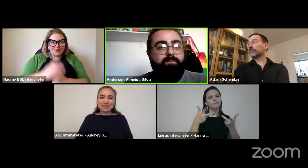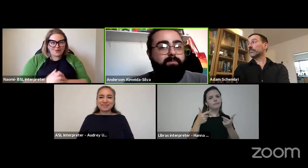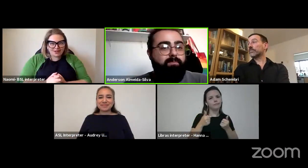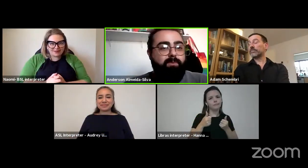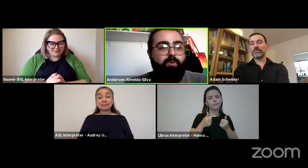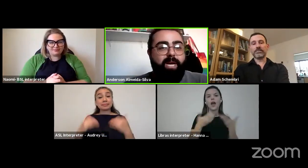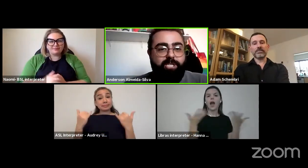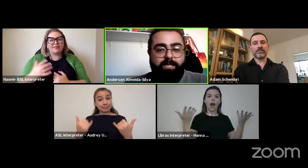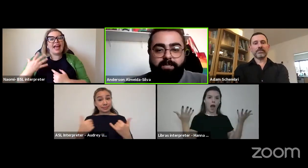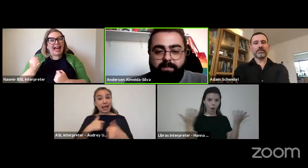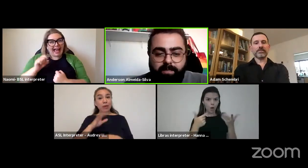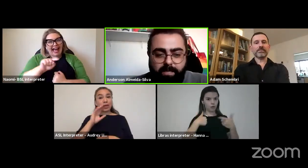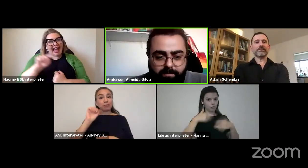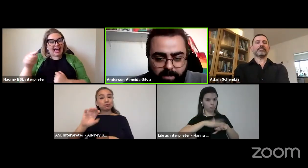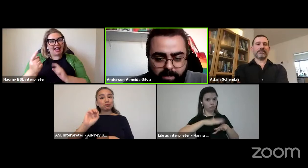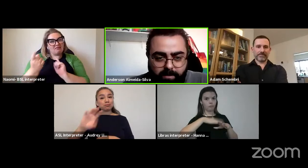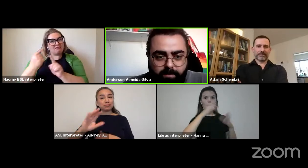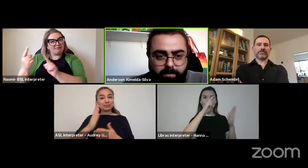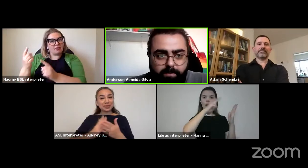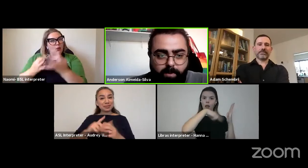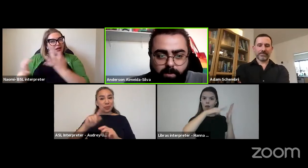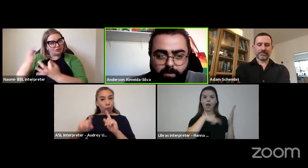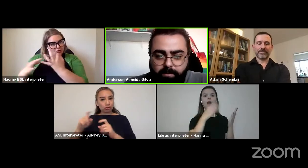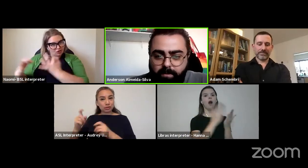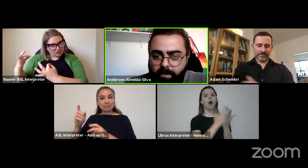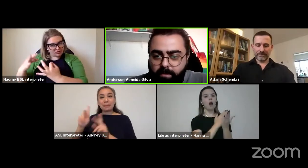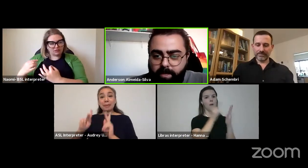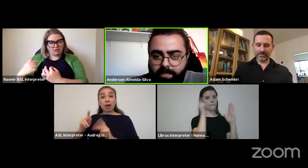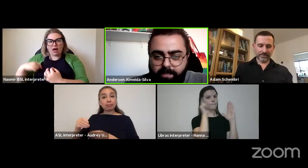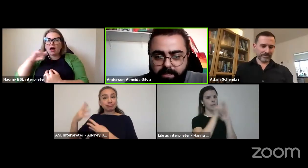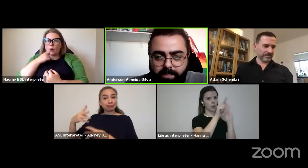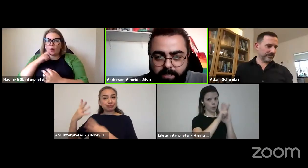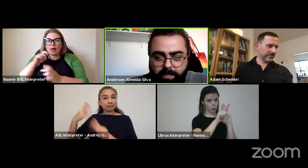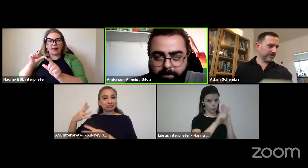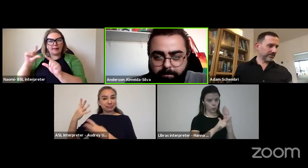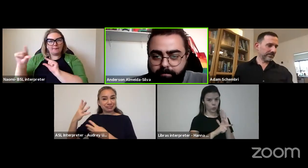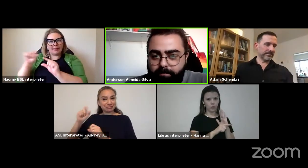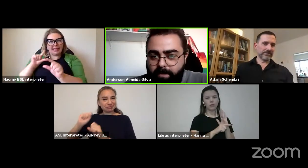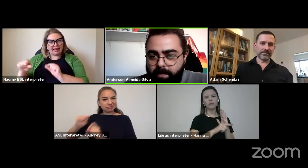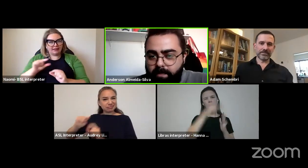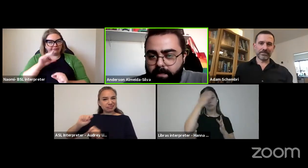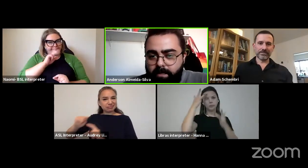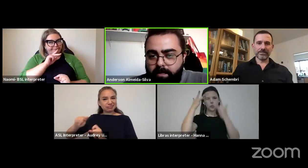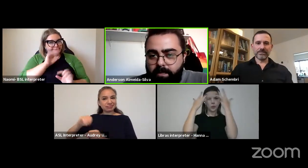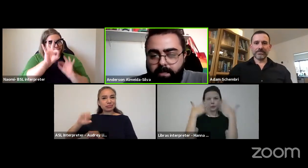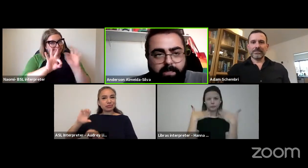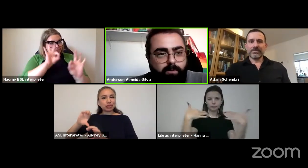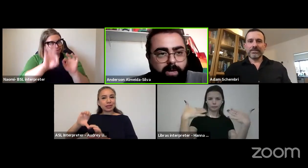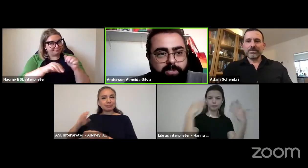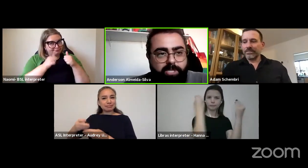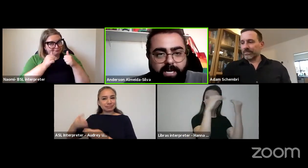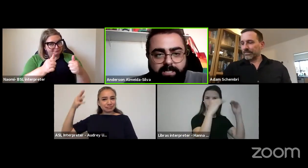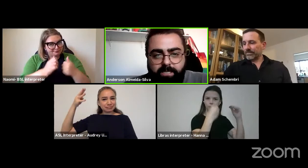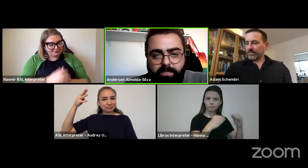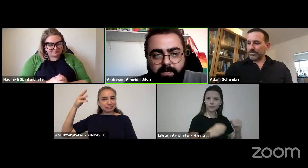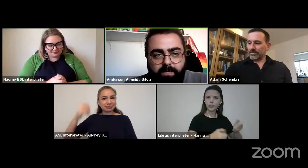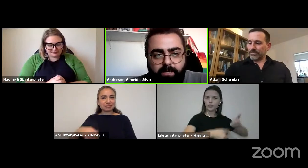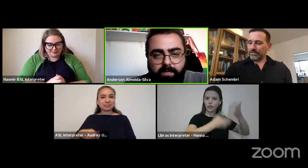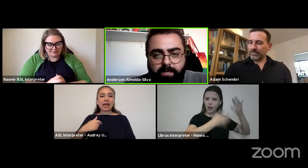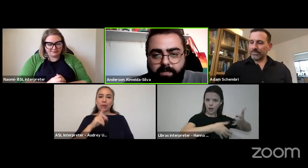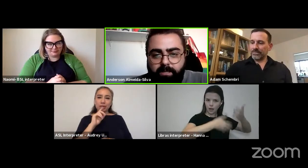read some questions that people put in the web